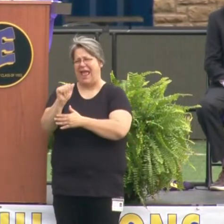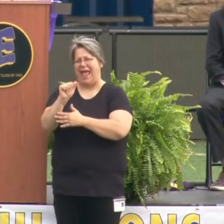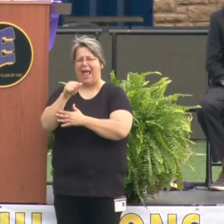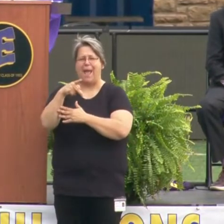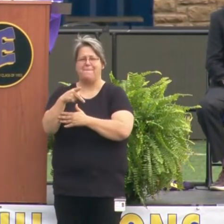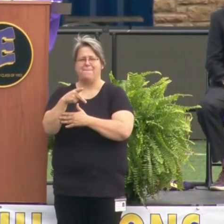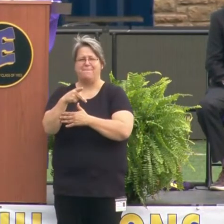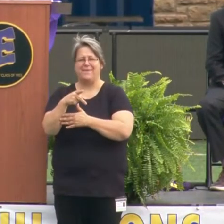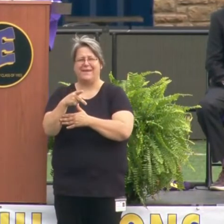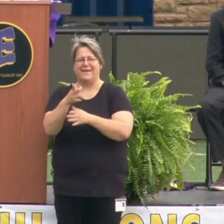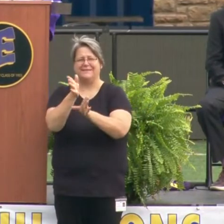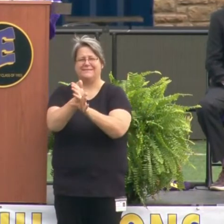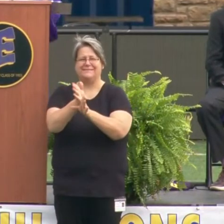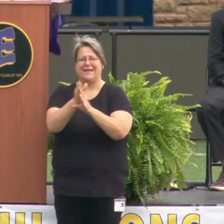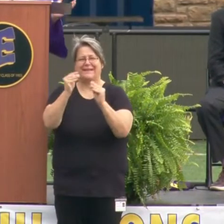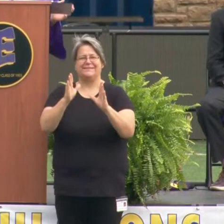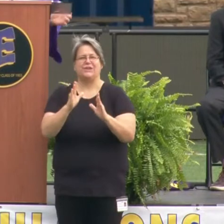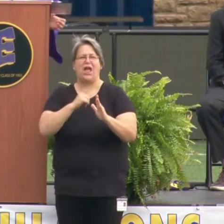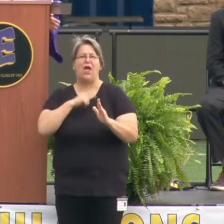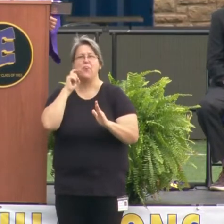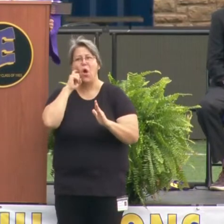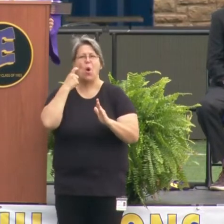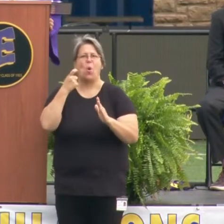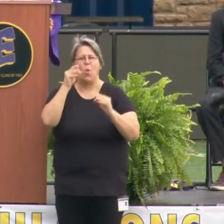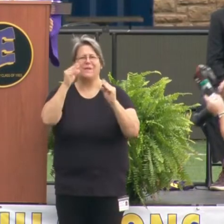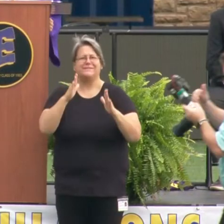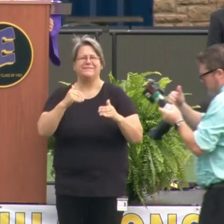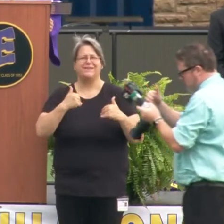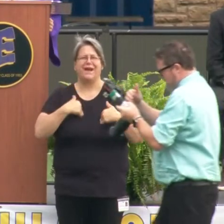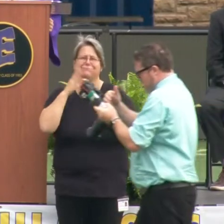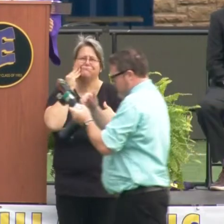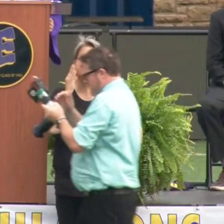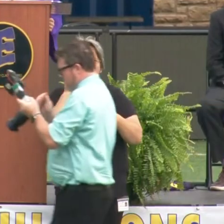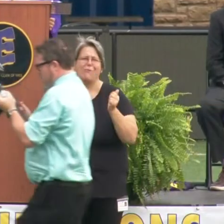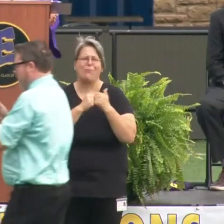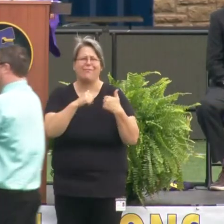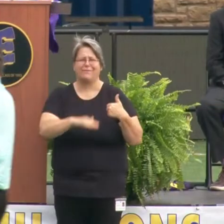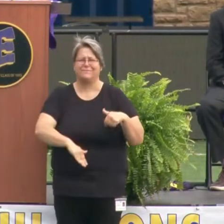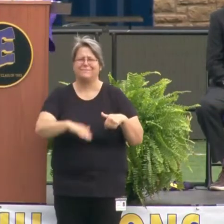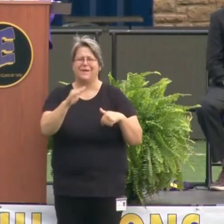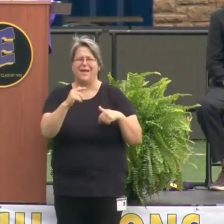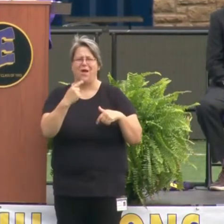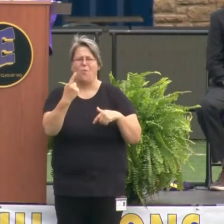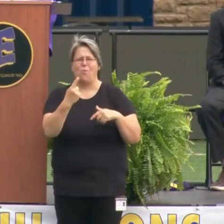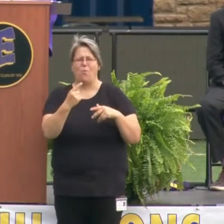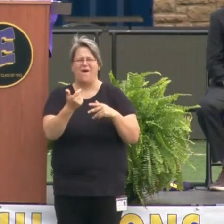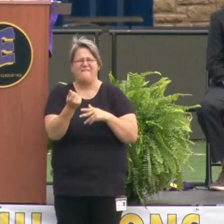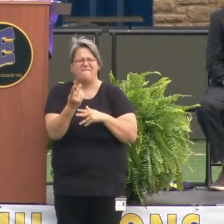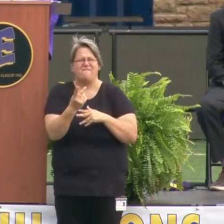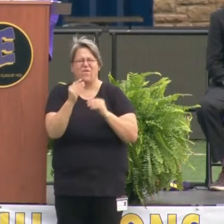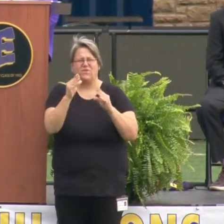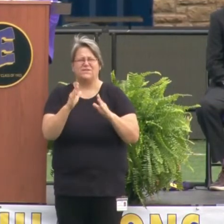teacher, and also one of the coolest teachers I have ever had. She is one of very few